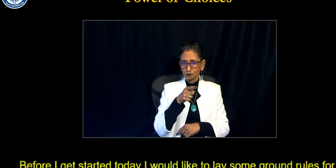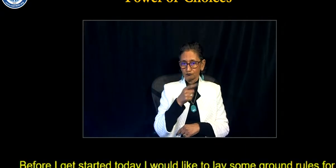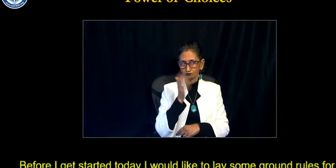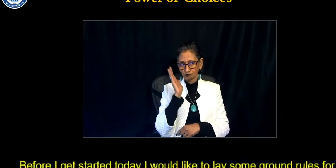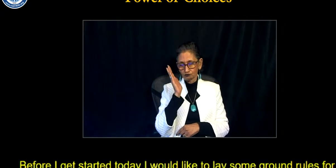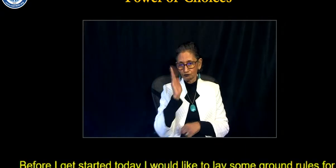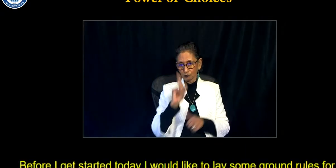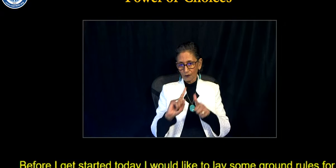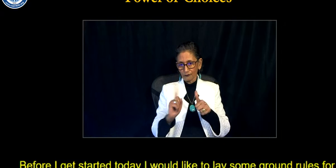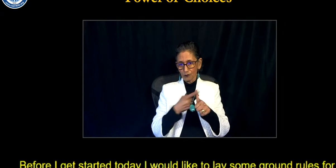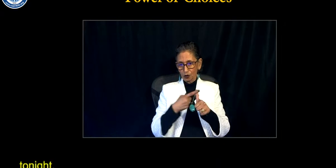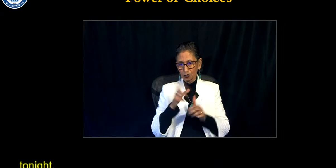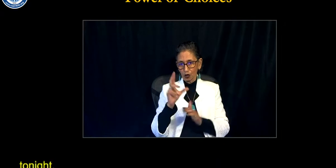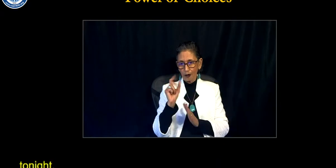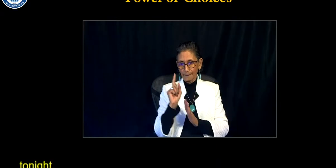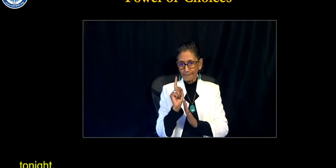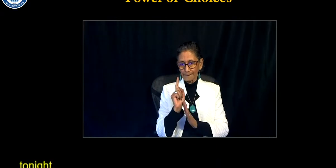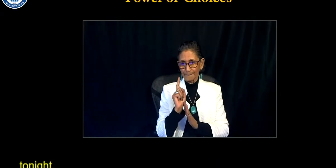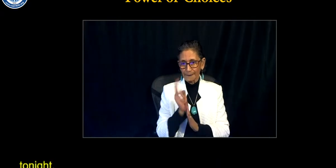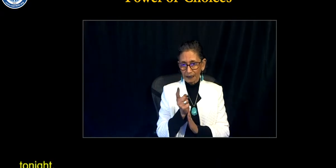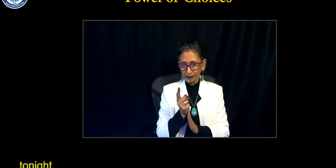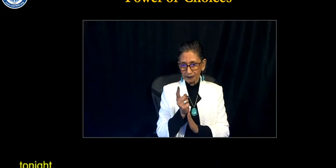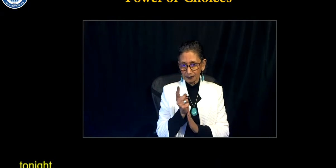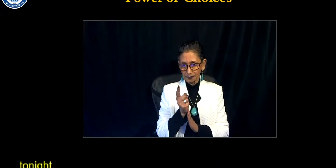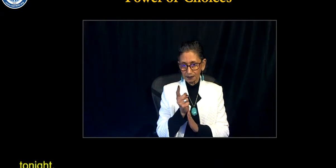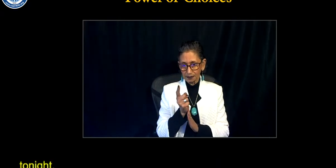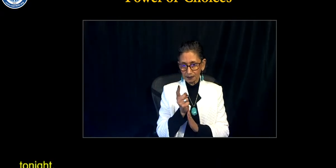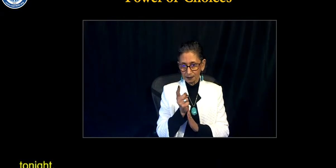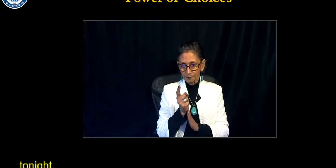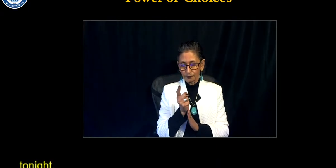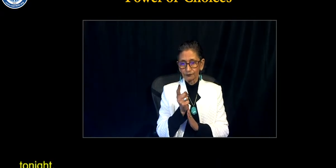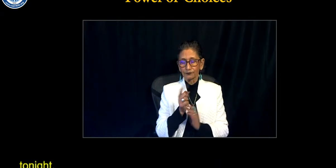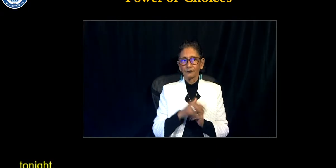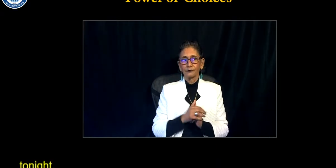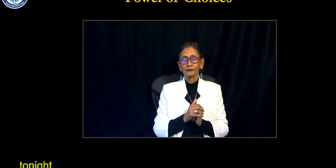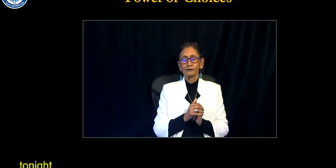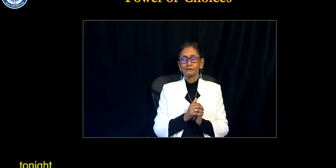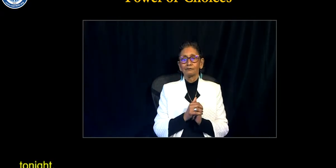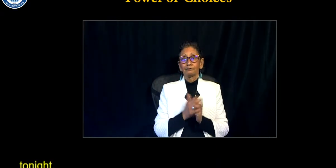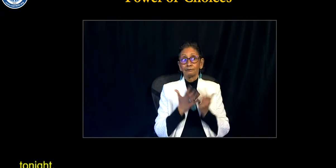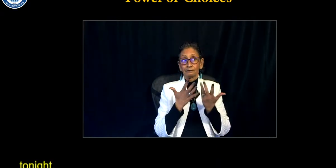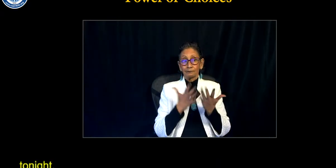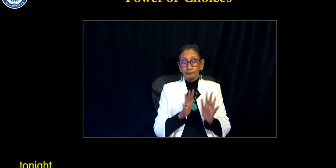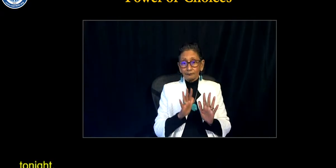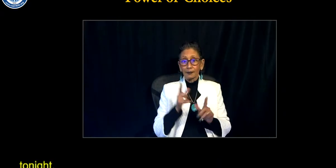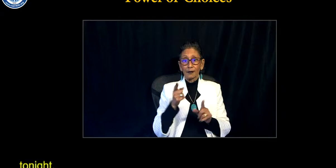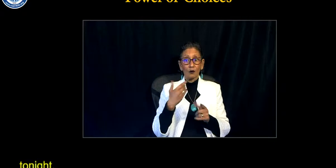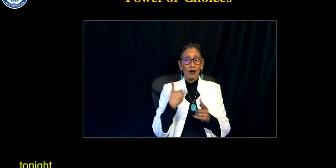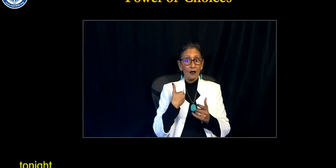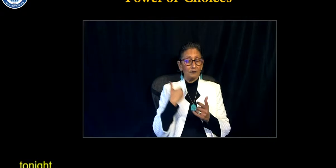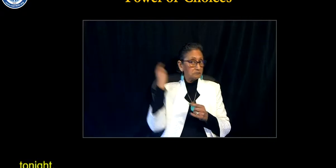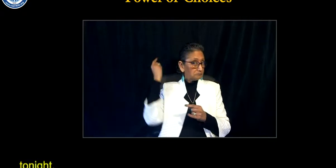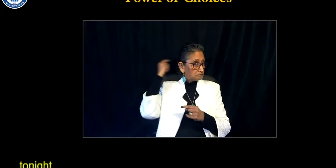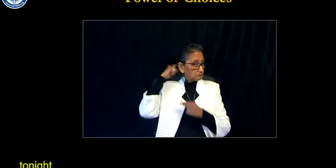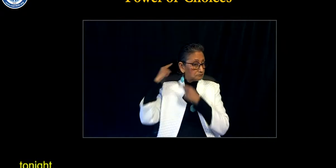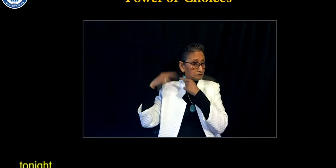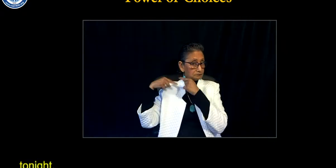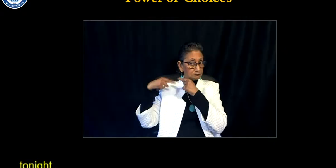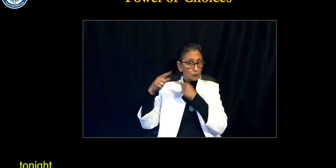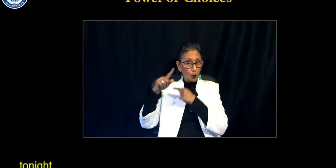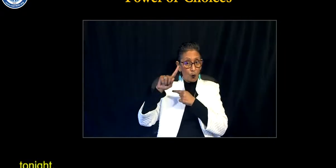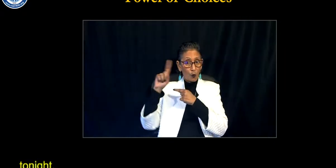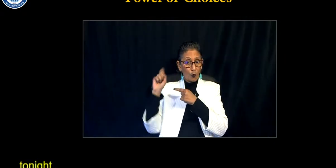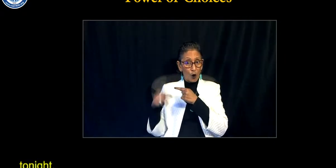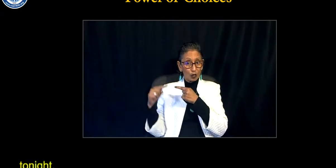You will have an opportunity to watch our presenter speak during the first 30 minutes of tonight's episode.